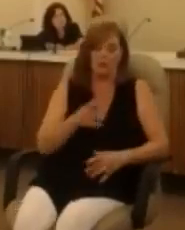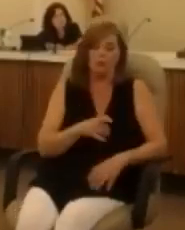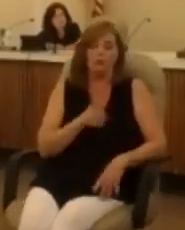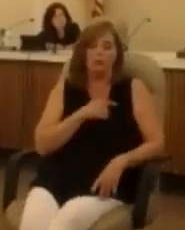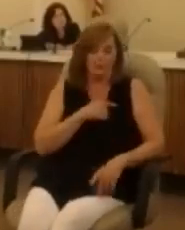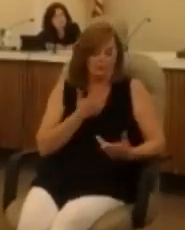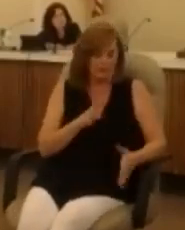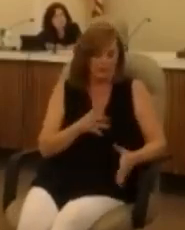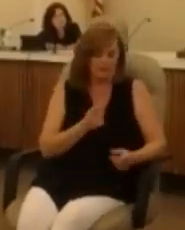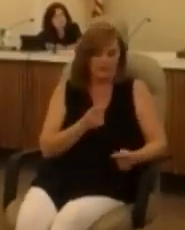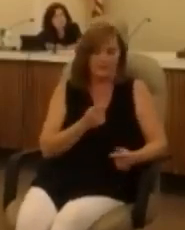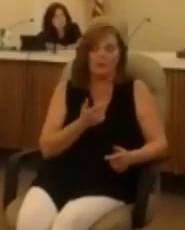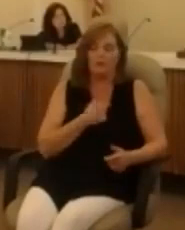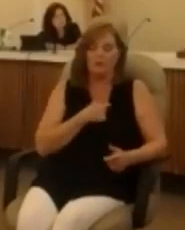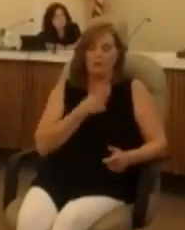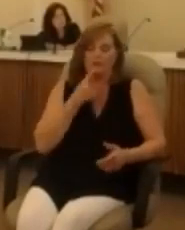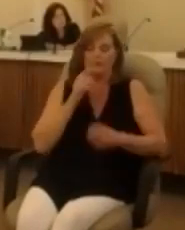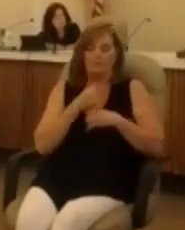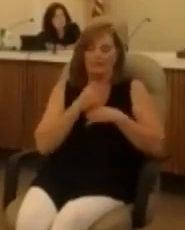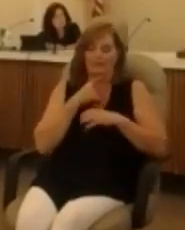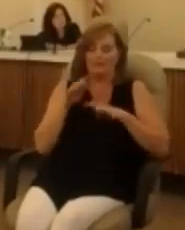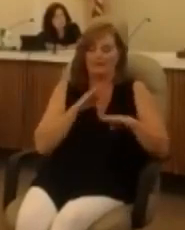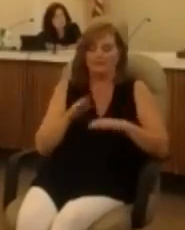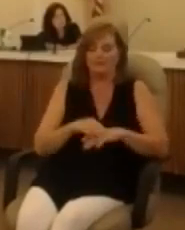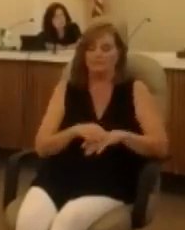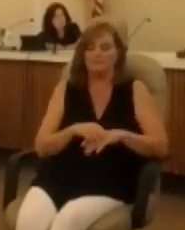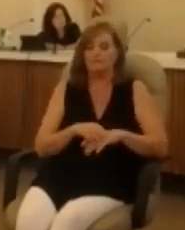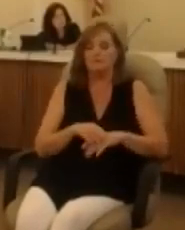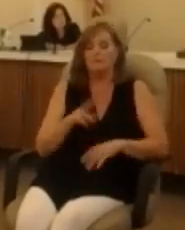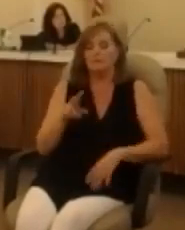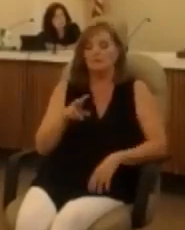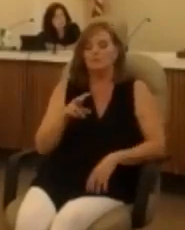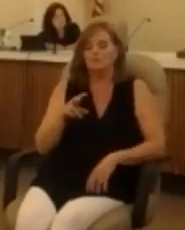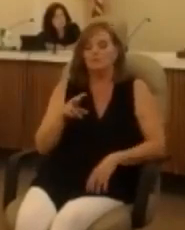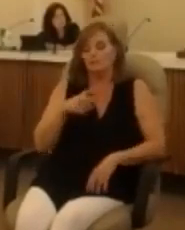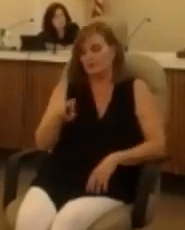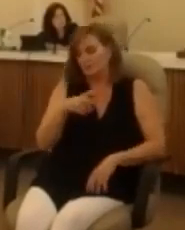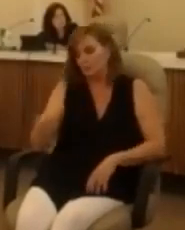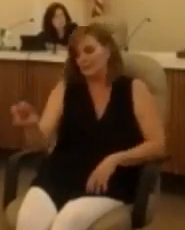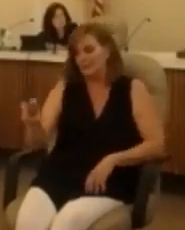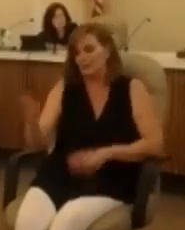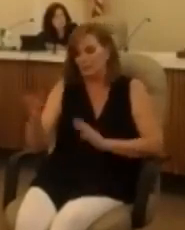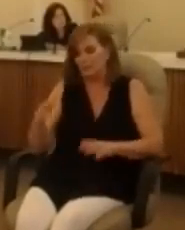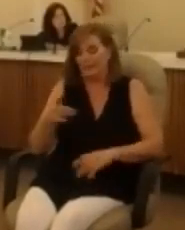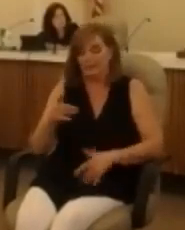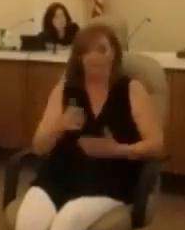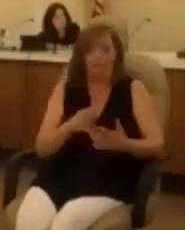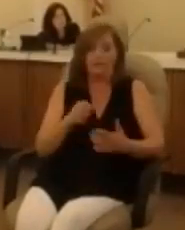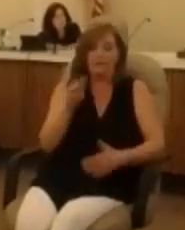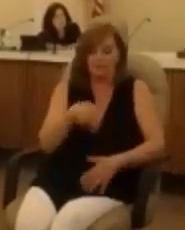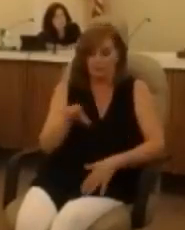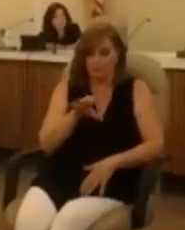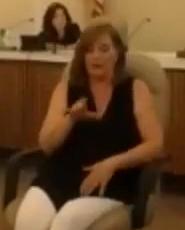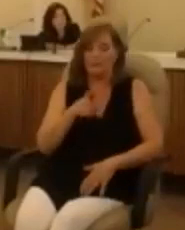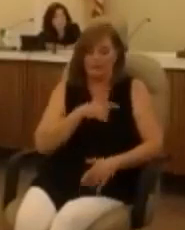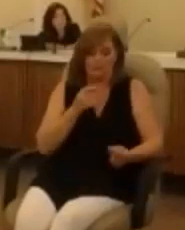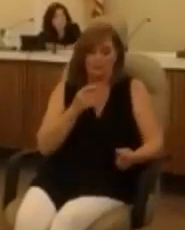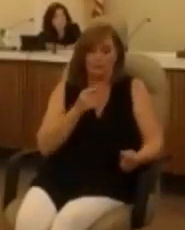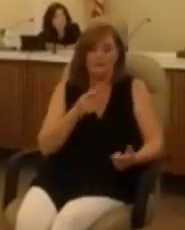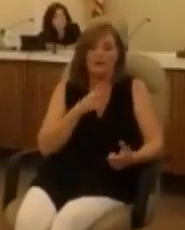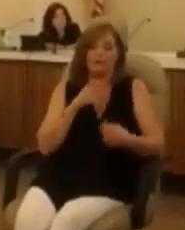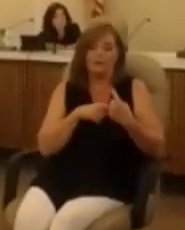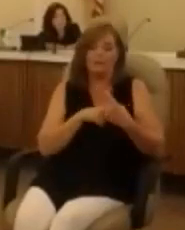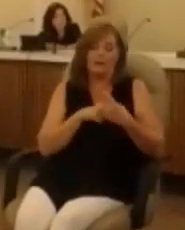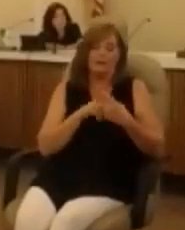We created an active transportation plan that, and the county has been doing that when they